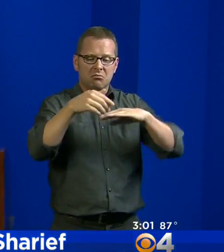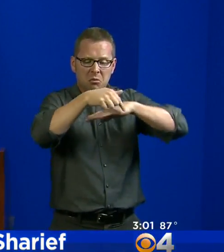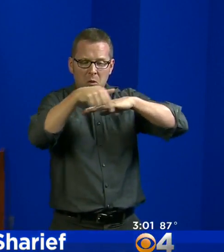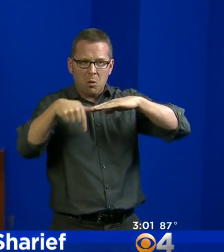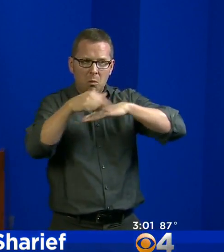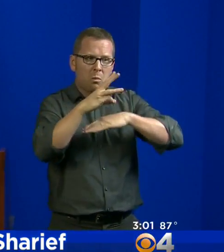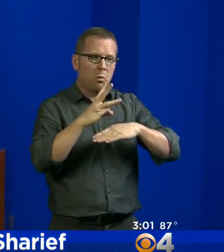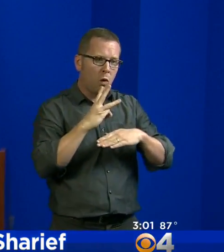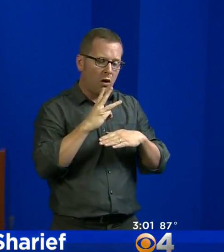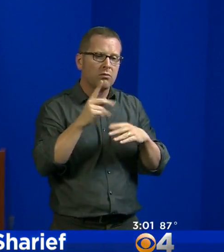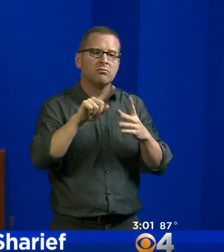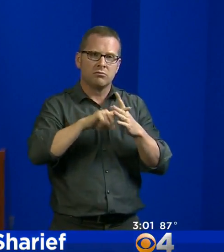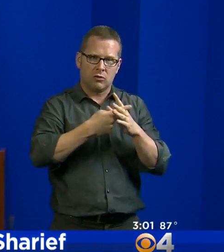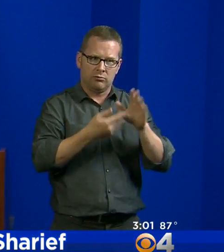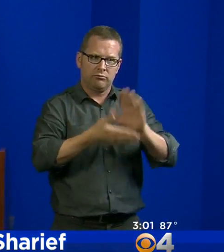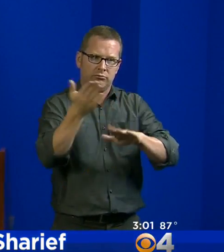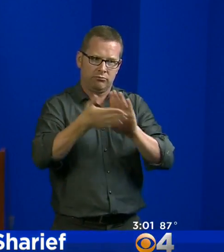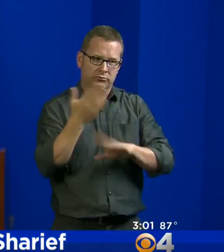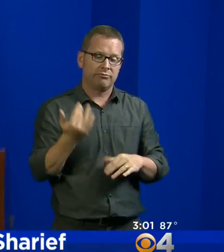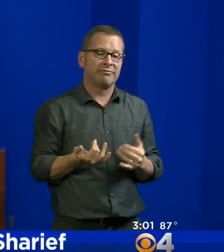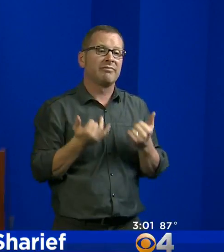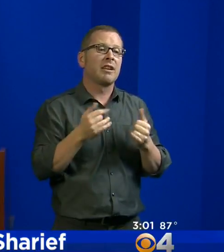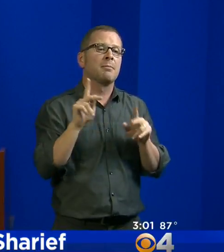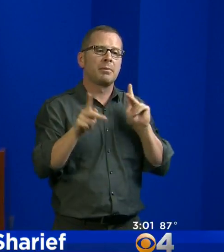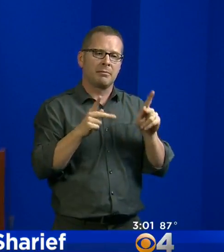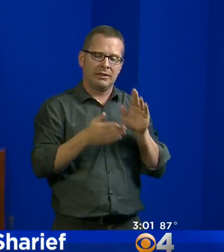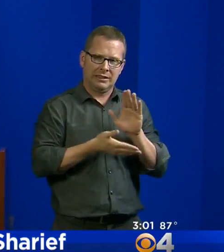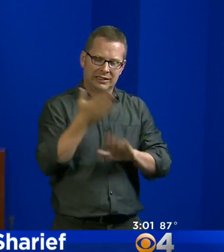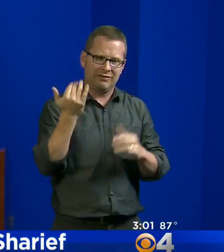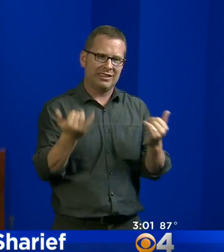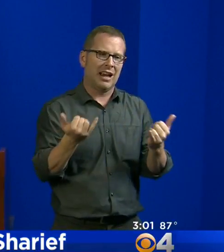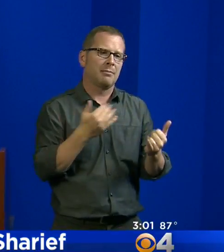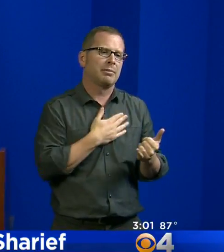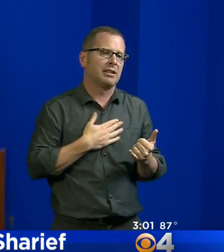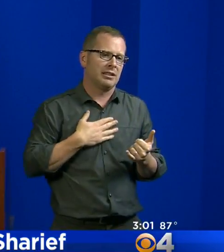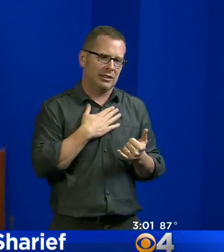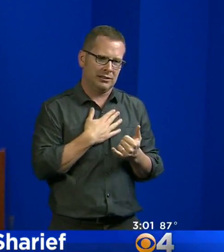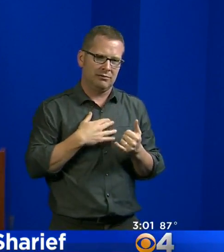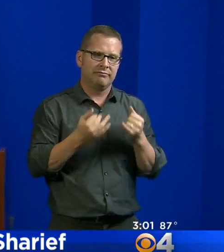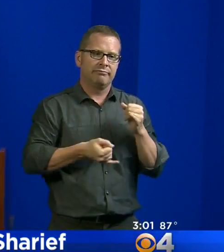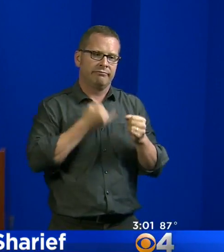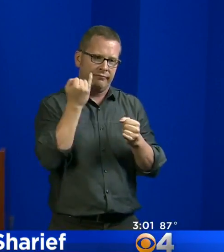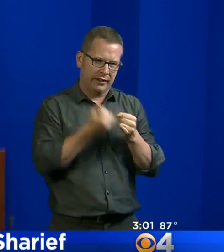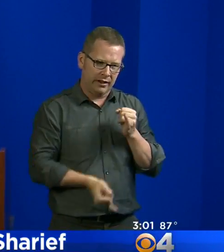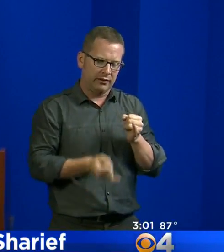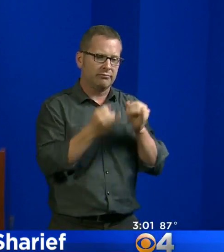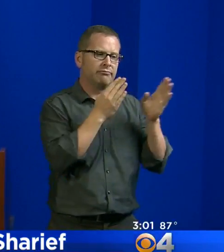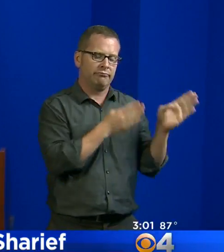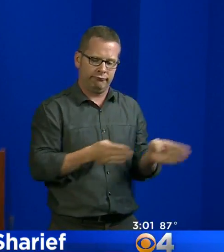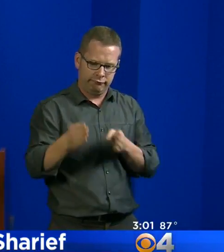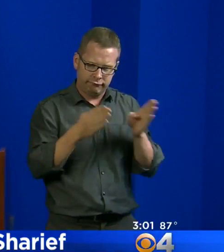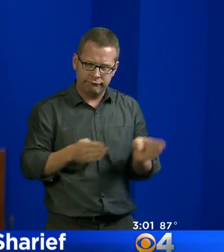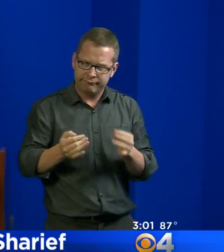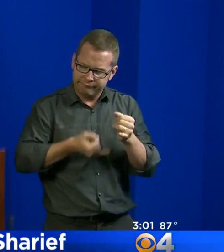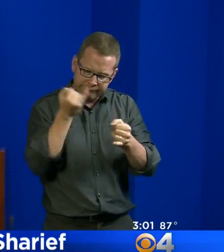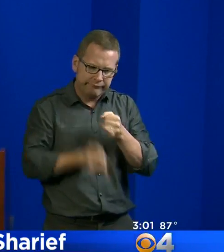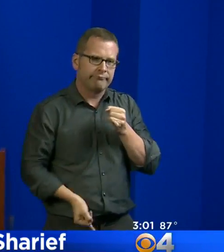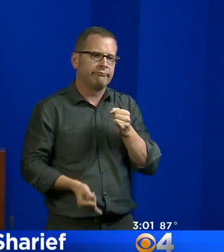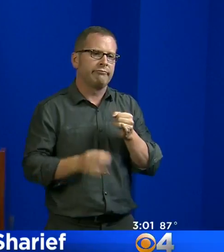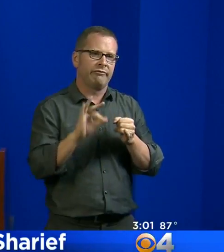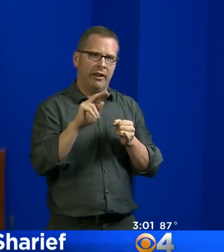everyone to finalize their evacuation plans and allow plenty of time to get off of the roads and out of harm's